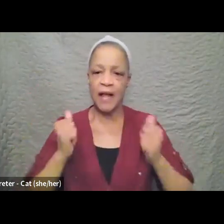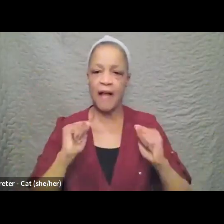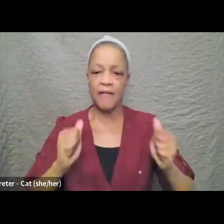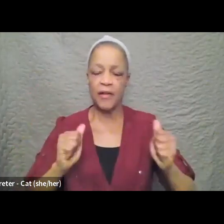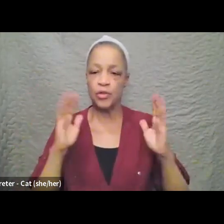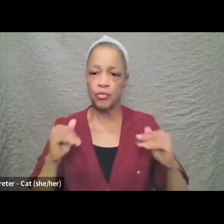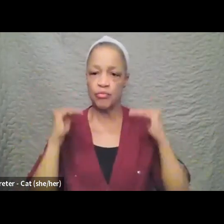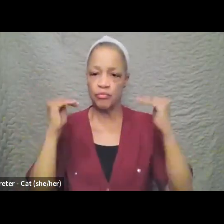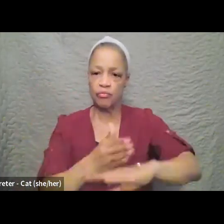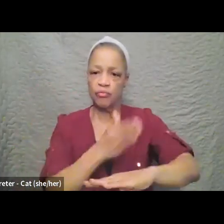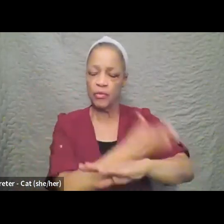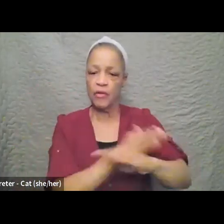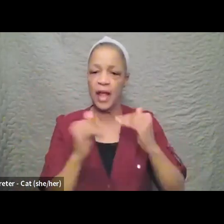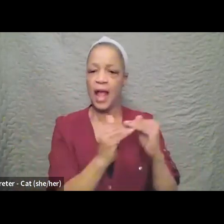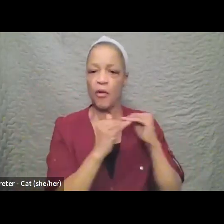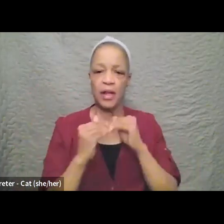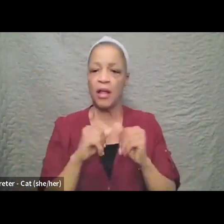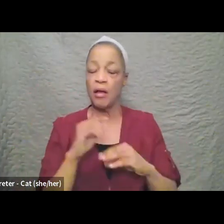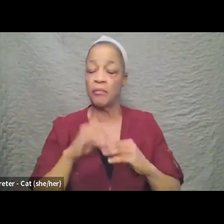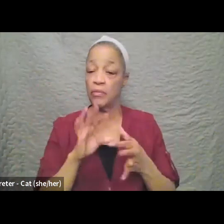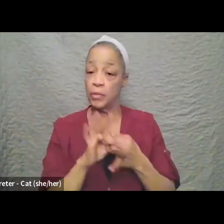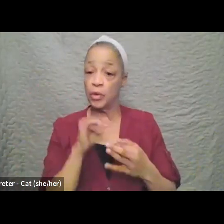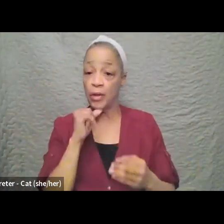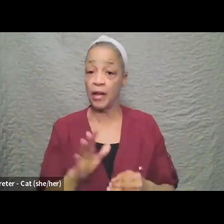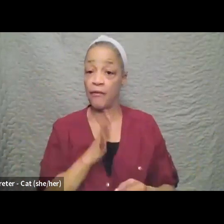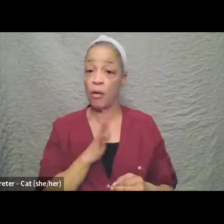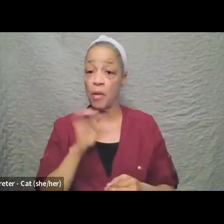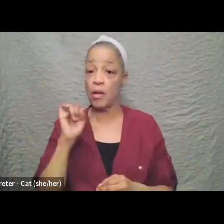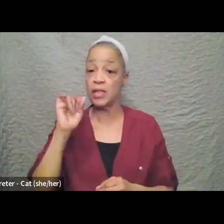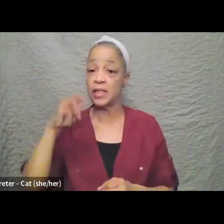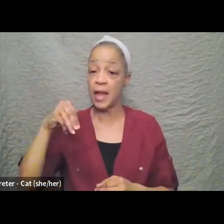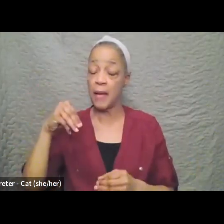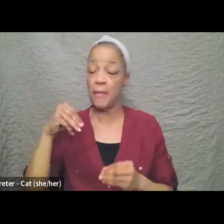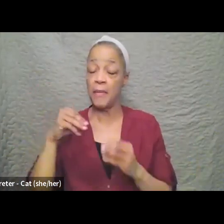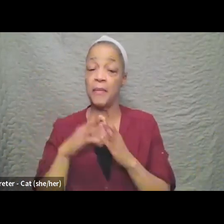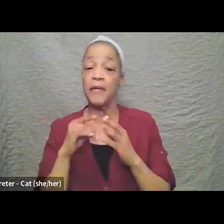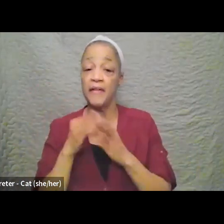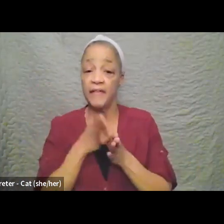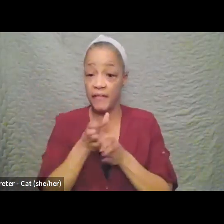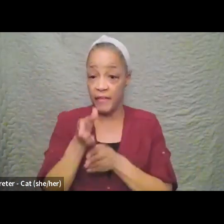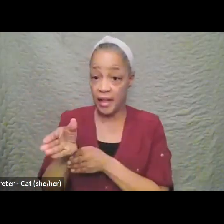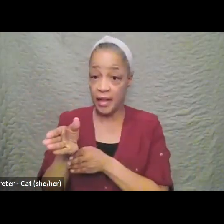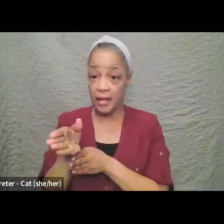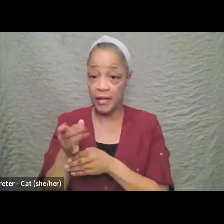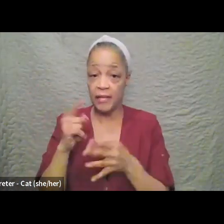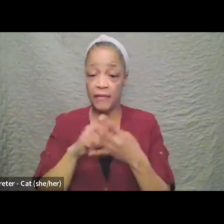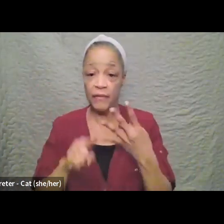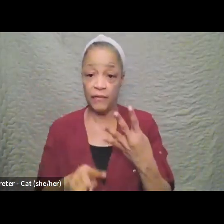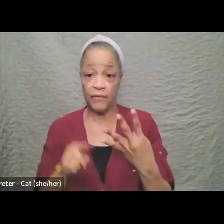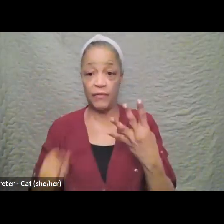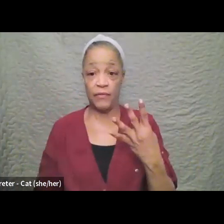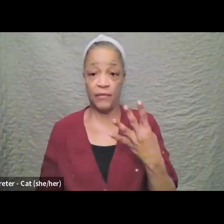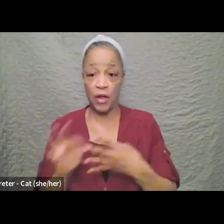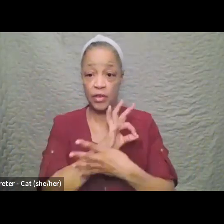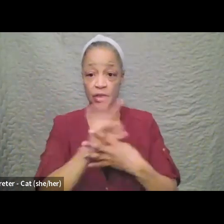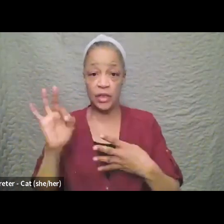equity across the informal STEM education field through the following 4